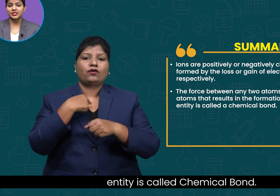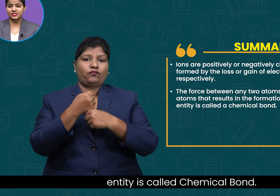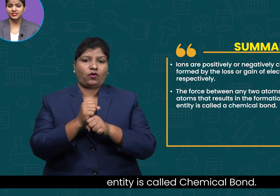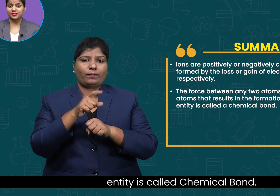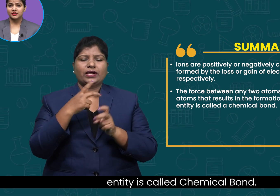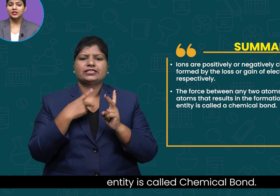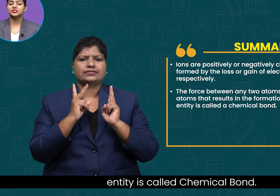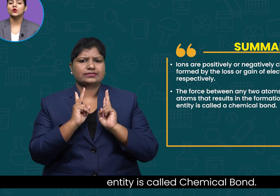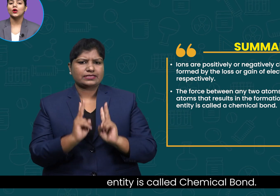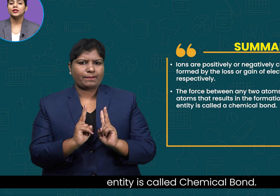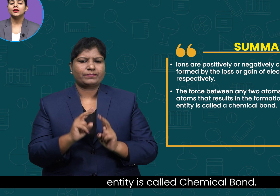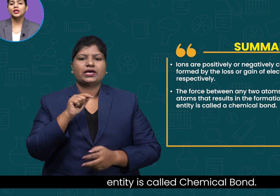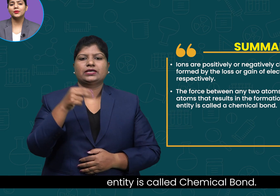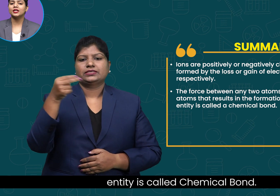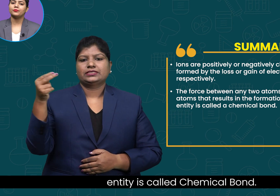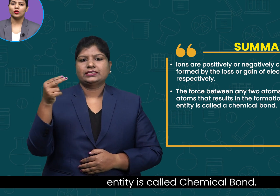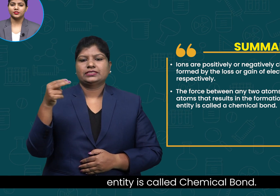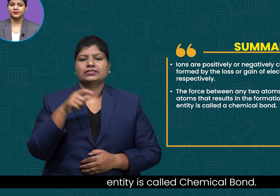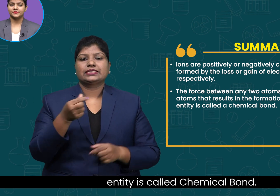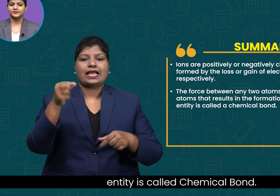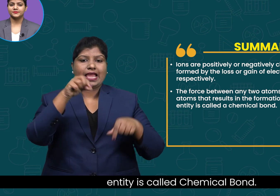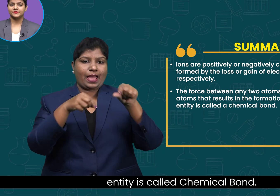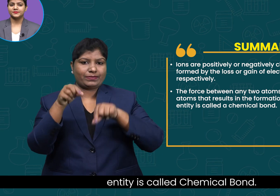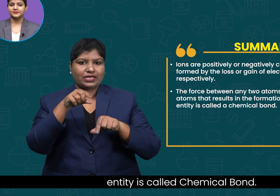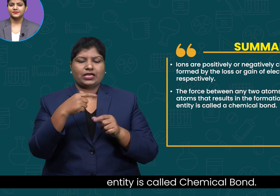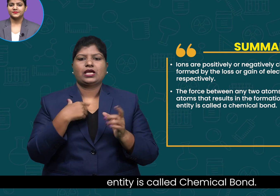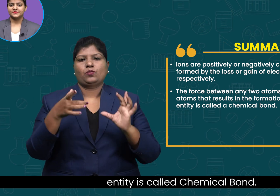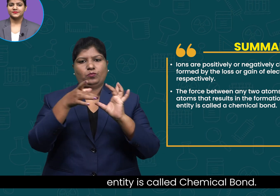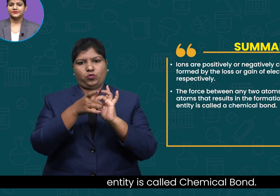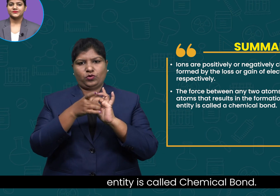stable entity is called chemical bond.